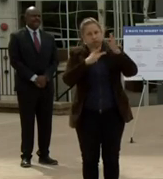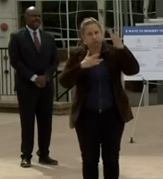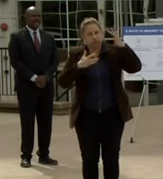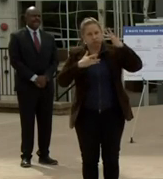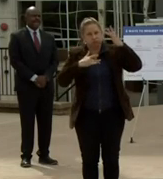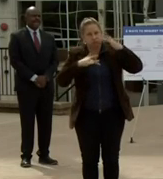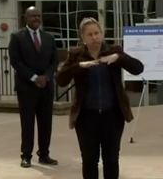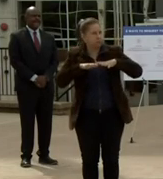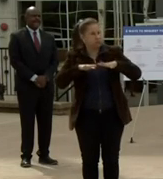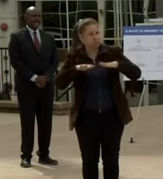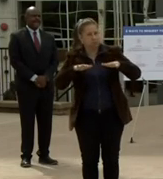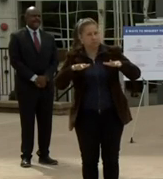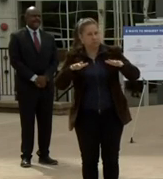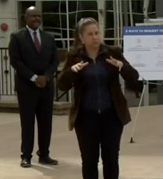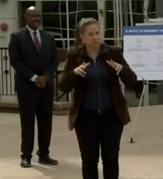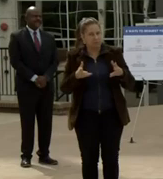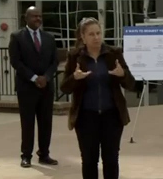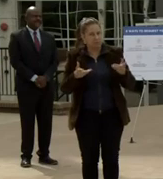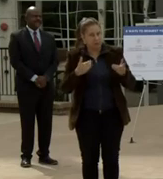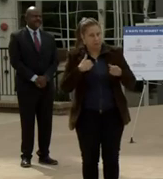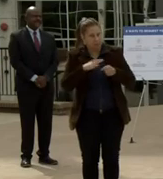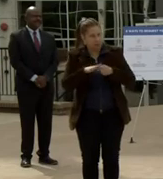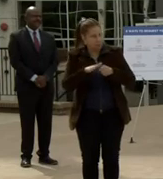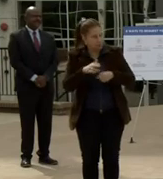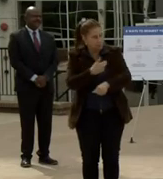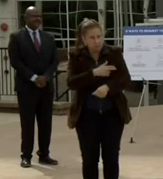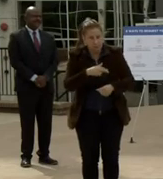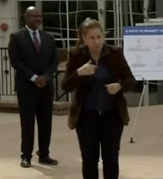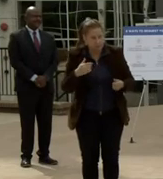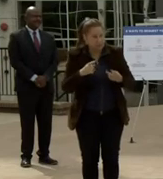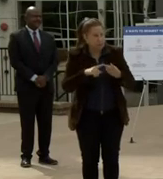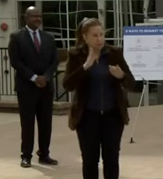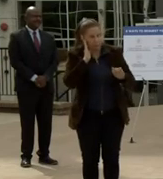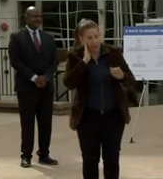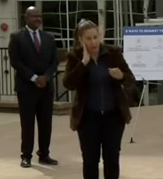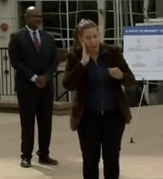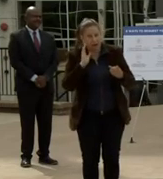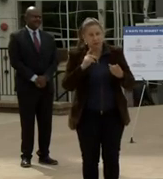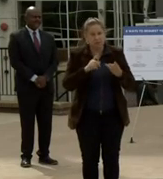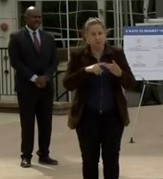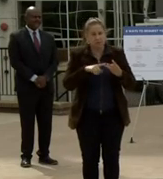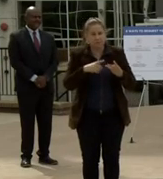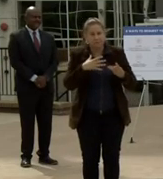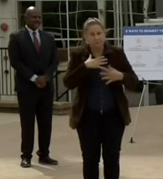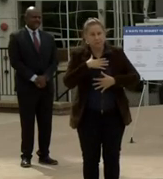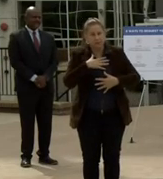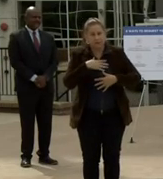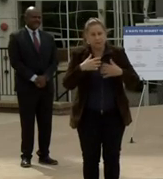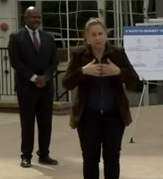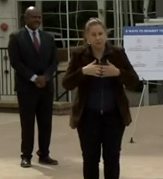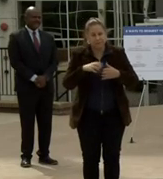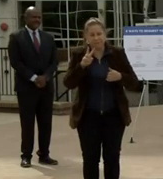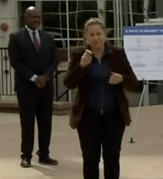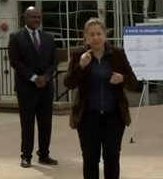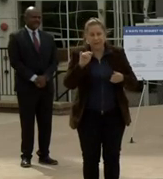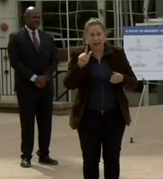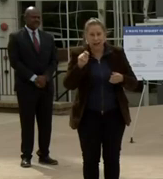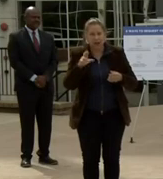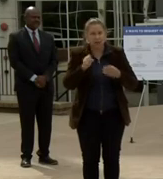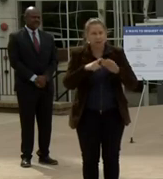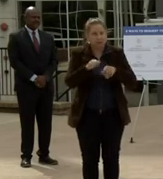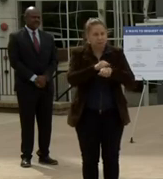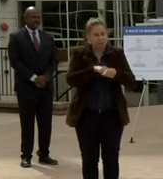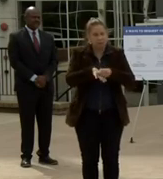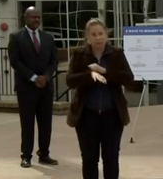questions to that too is that, are there enough beds, ventilators, PPE, and how's the ramping effort going? And the last part of that